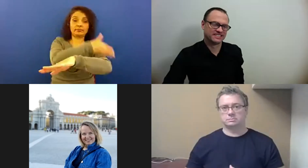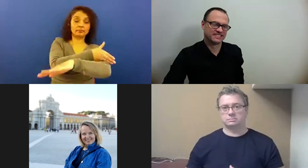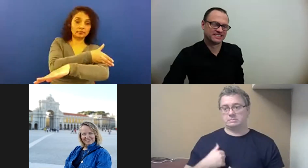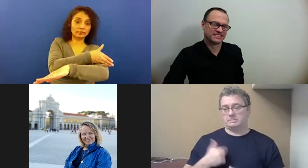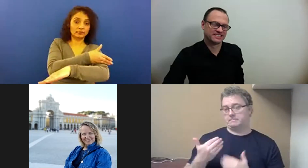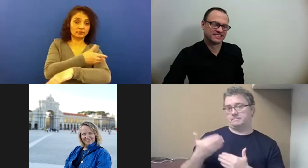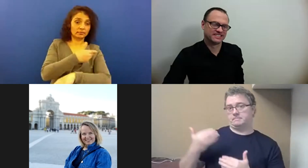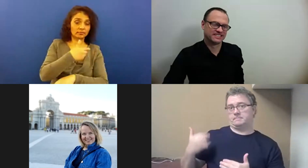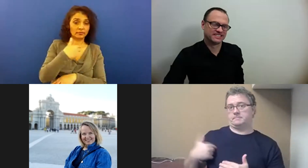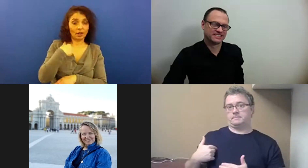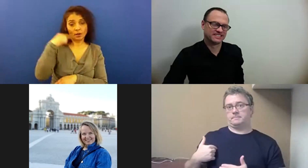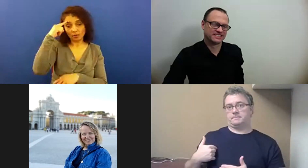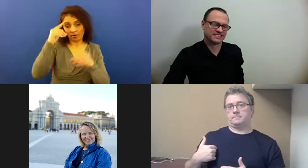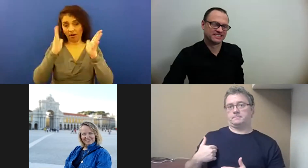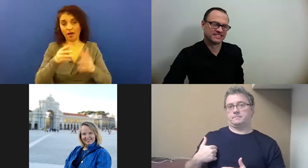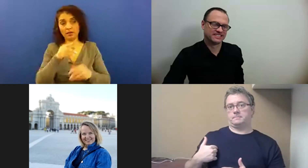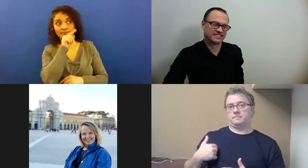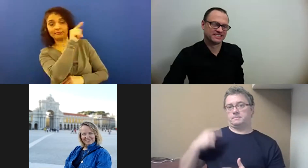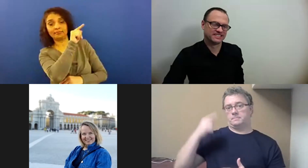men, women, children, and adults alike.